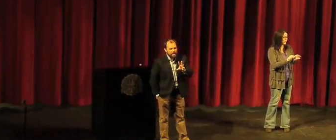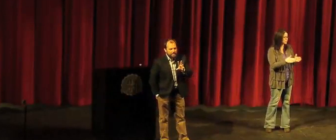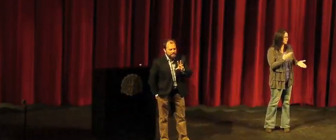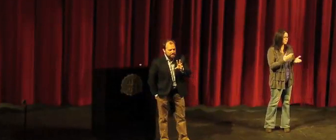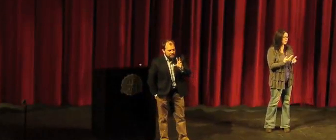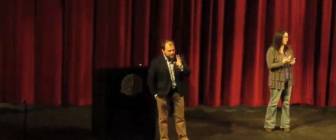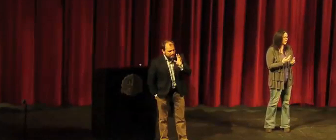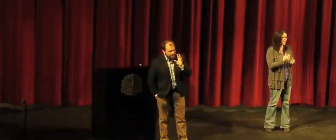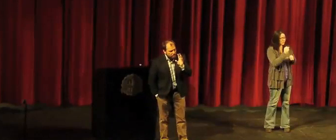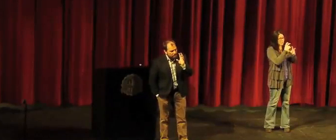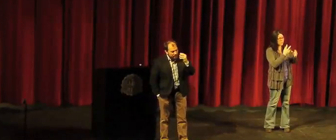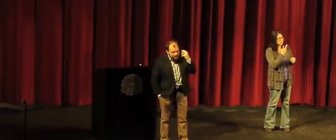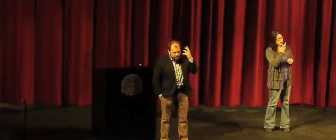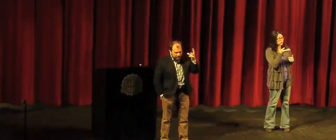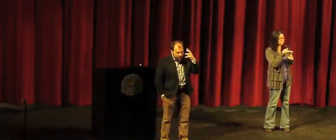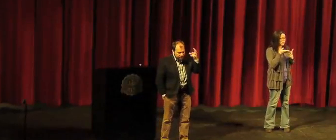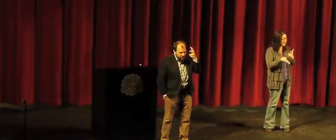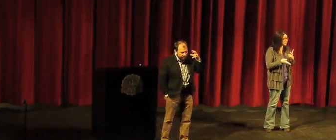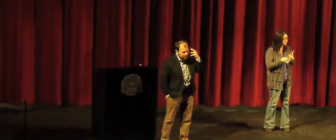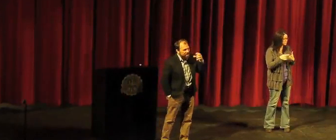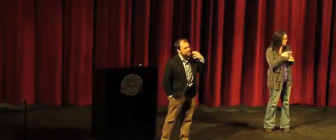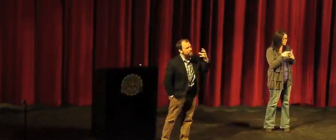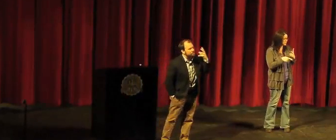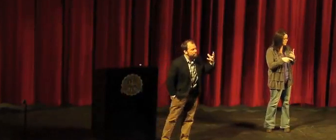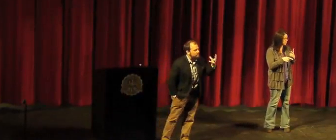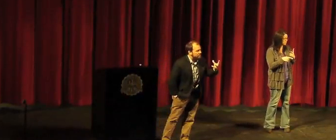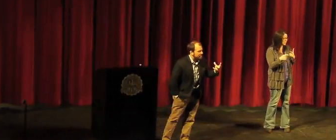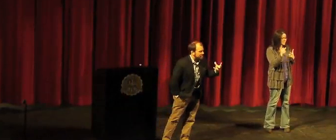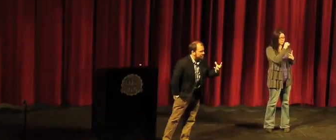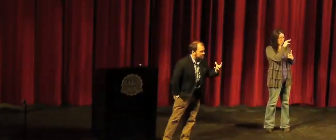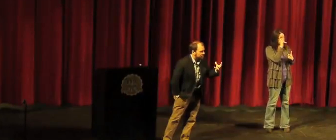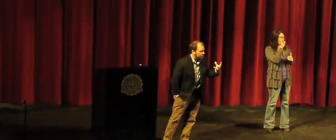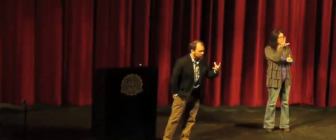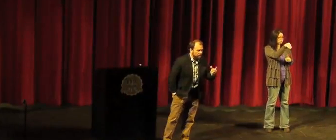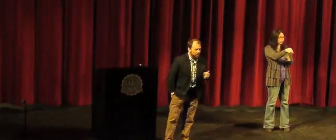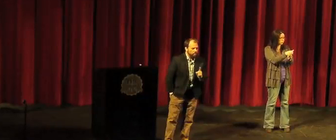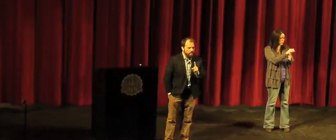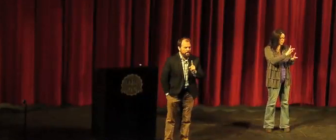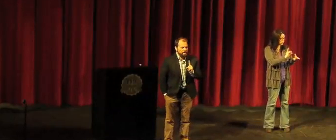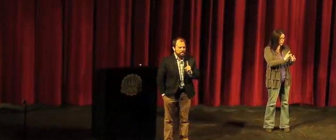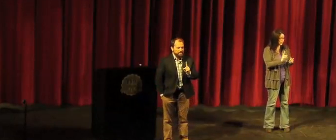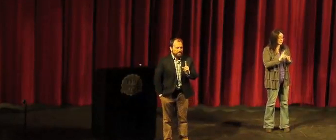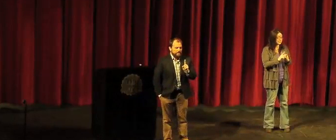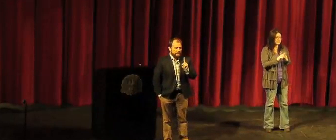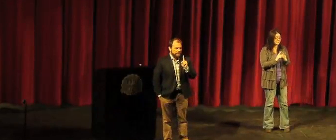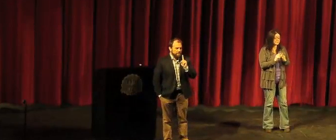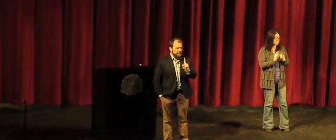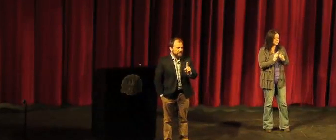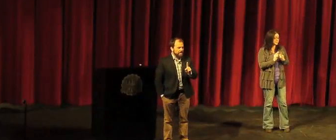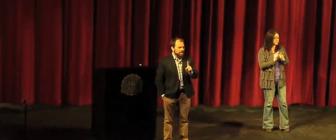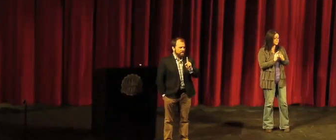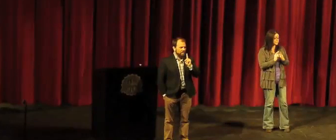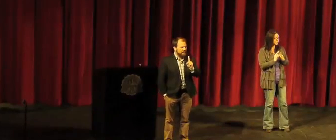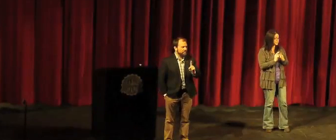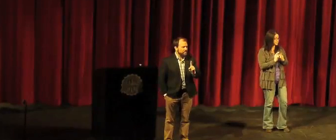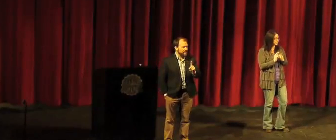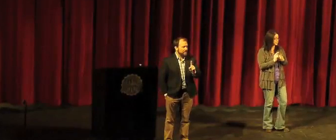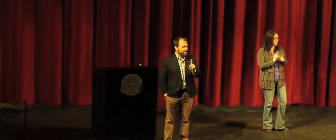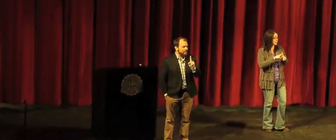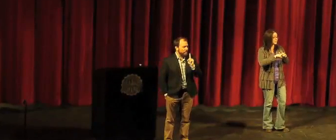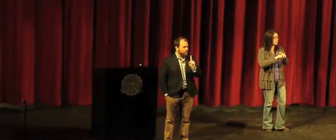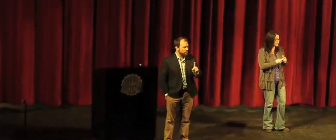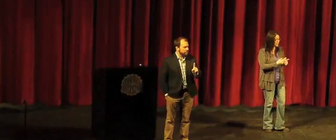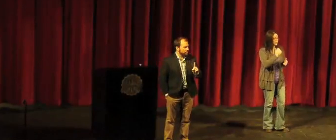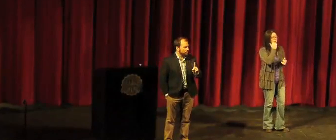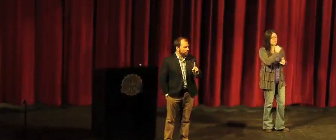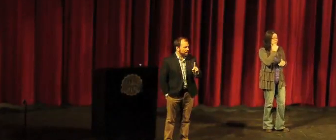two ways that this young man's imagination is conscripted into this story. One is at the beginning of every day